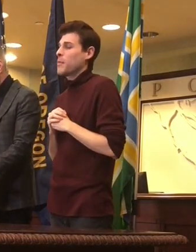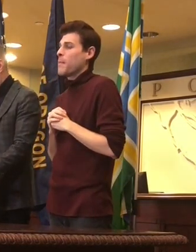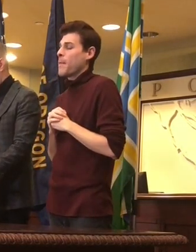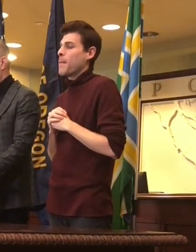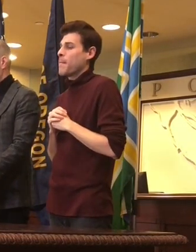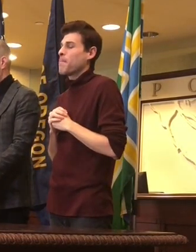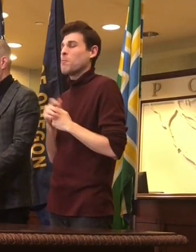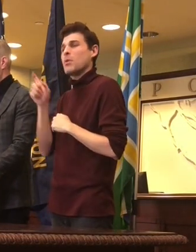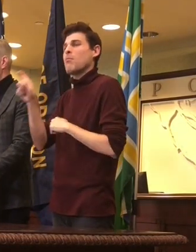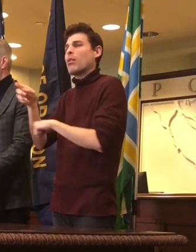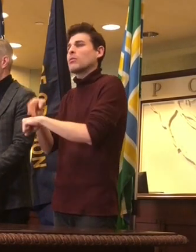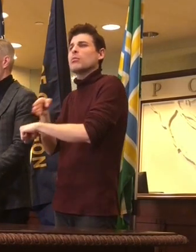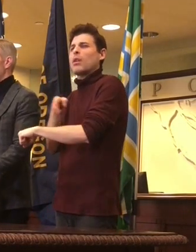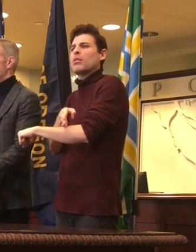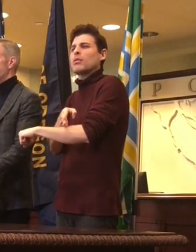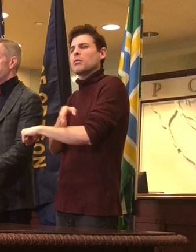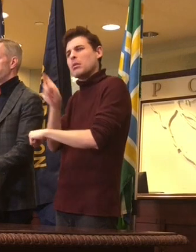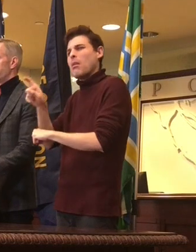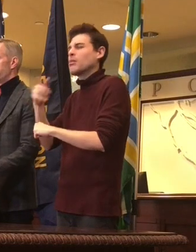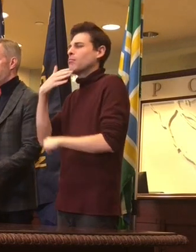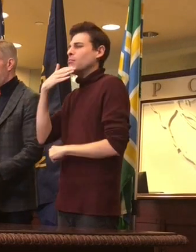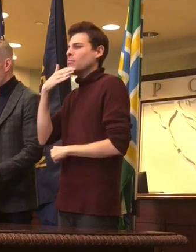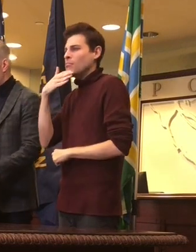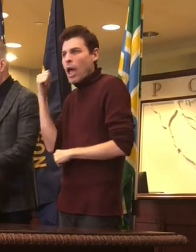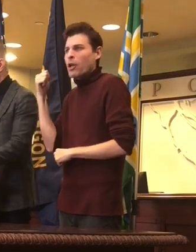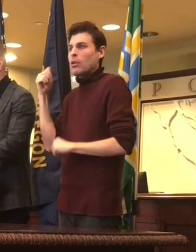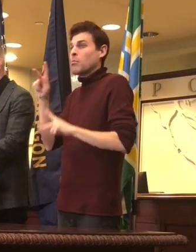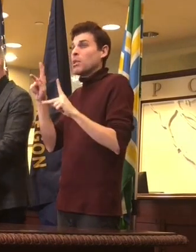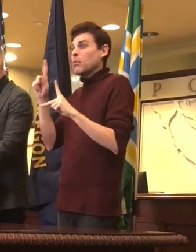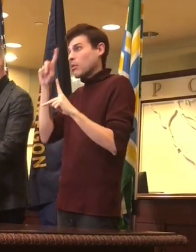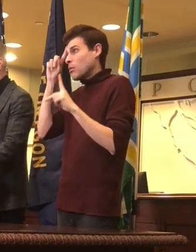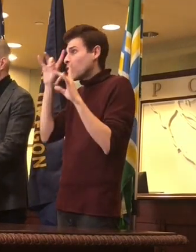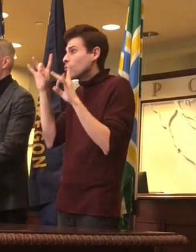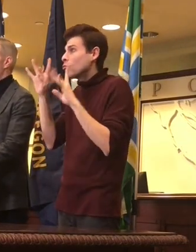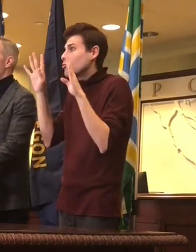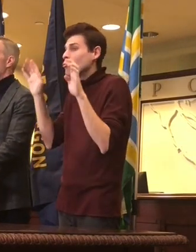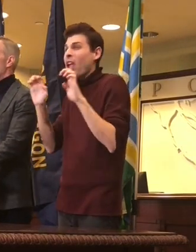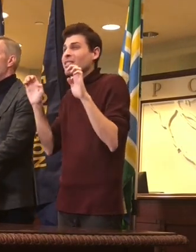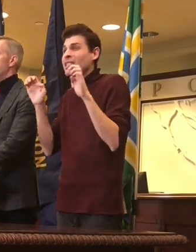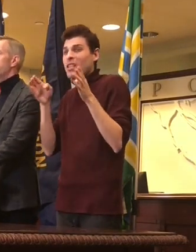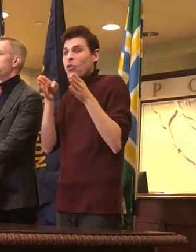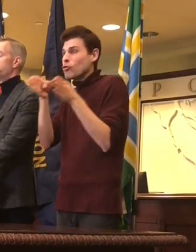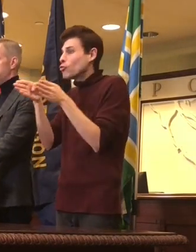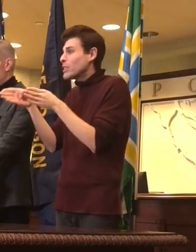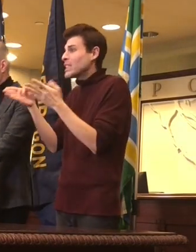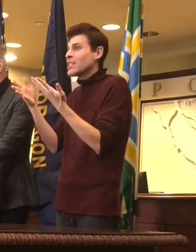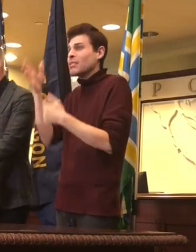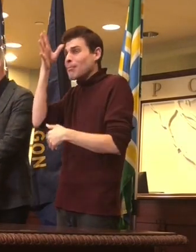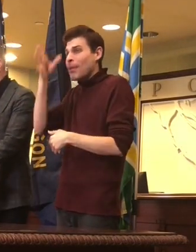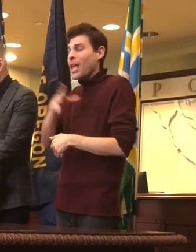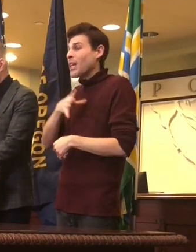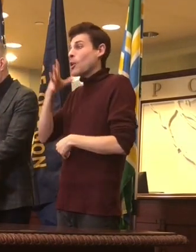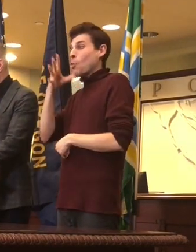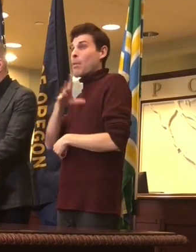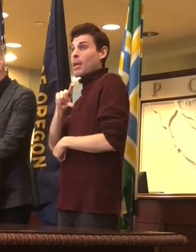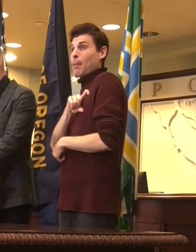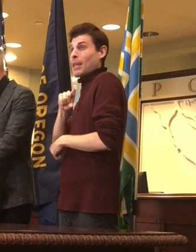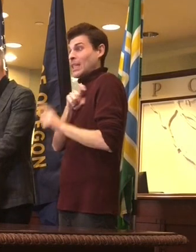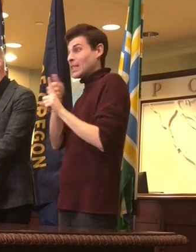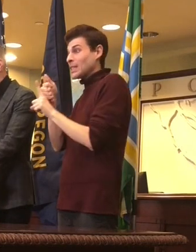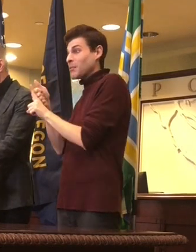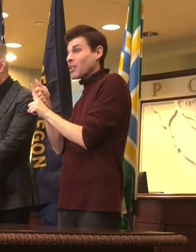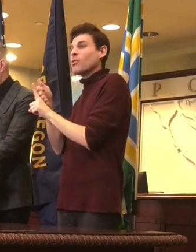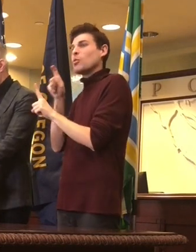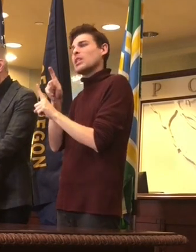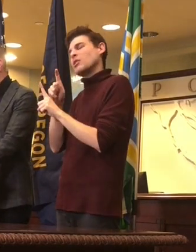We must do better for those in crisis on our streets, the men and women who serve in our police bureau, who are all